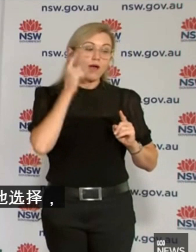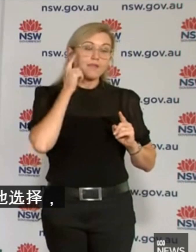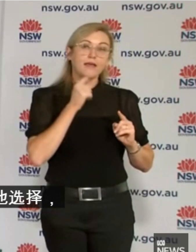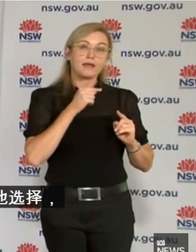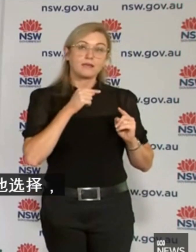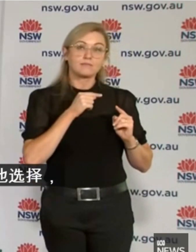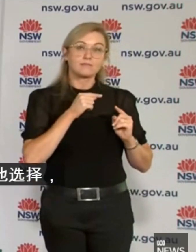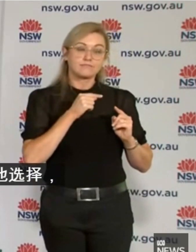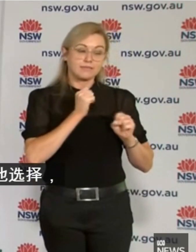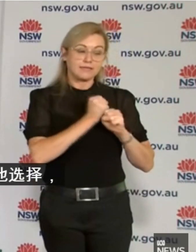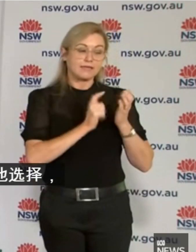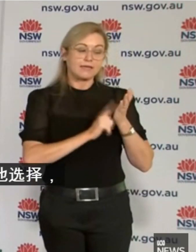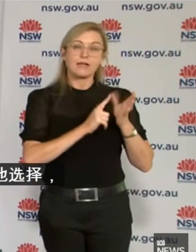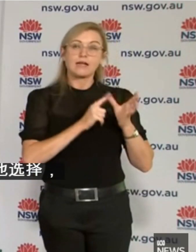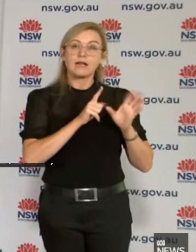options.